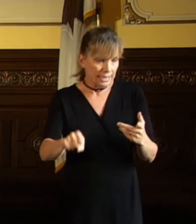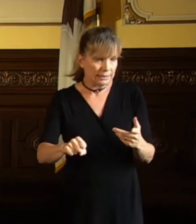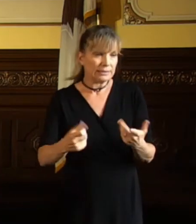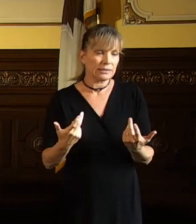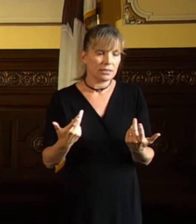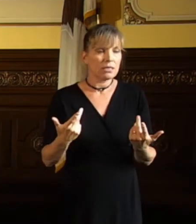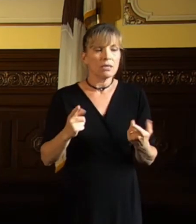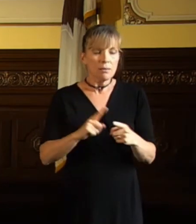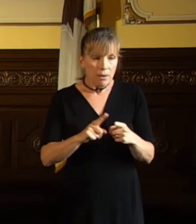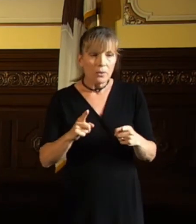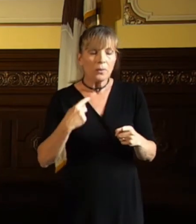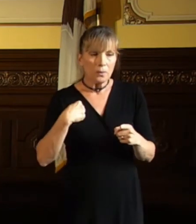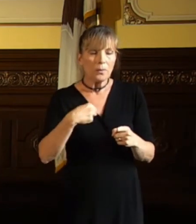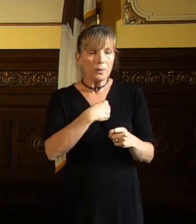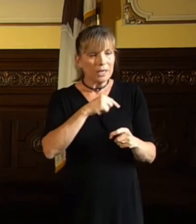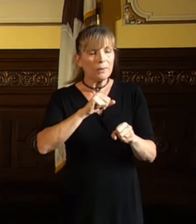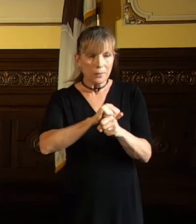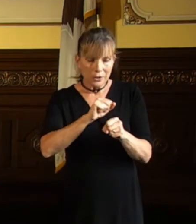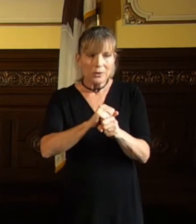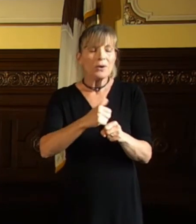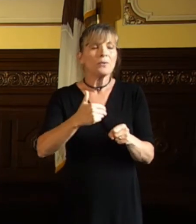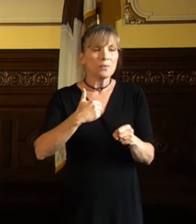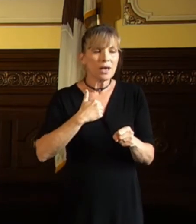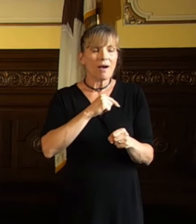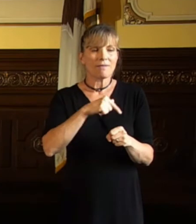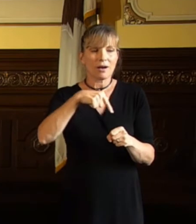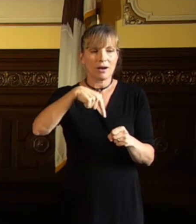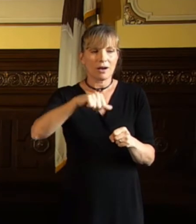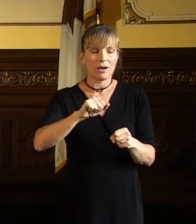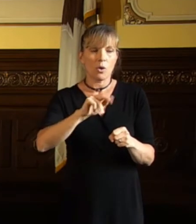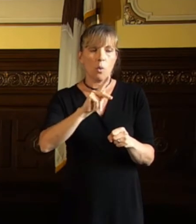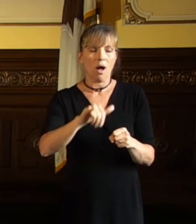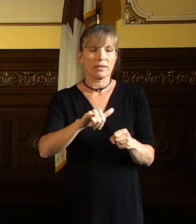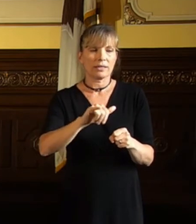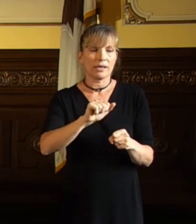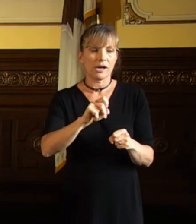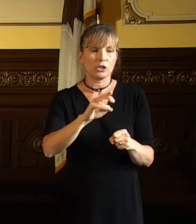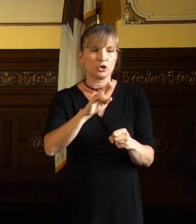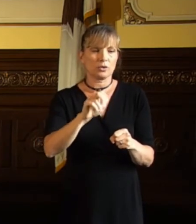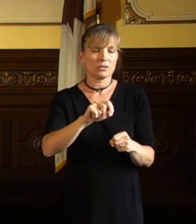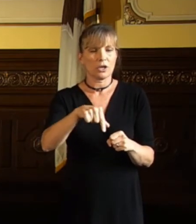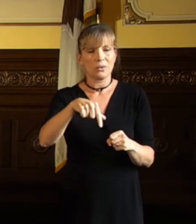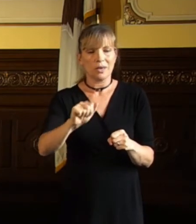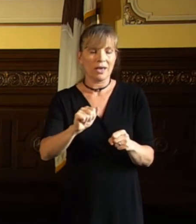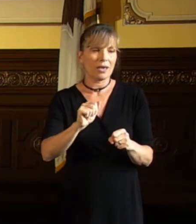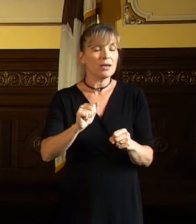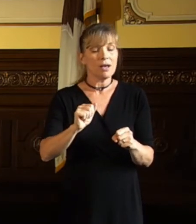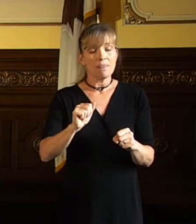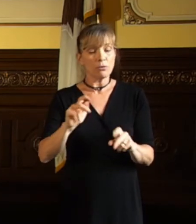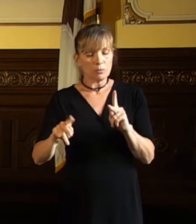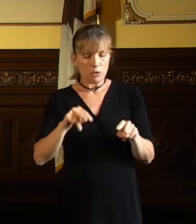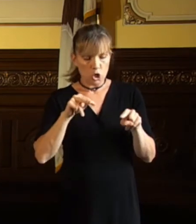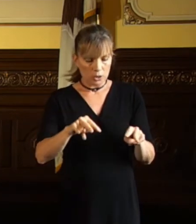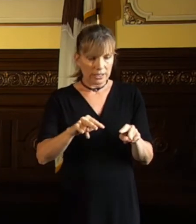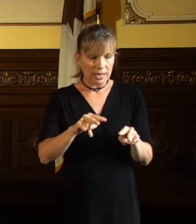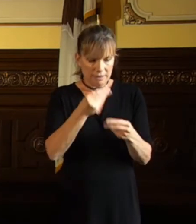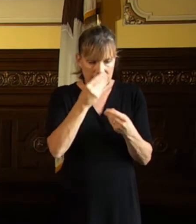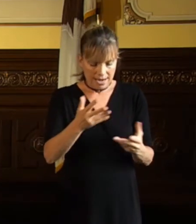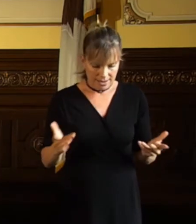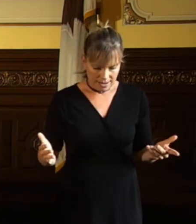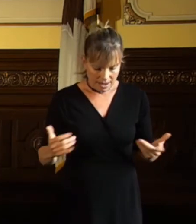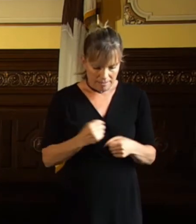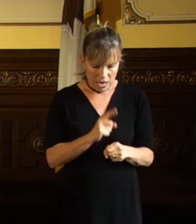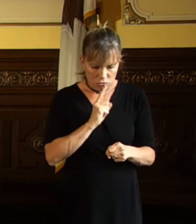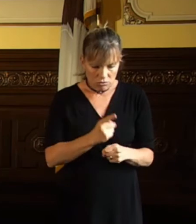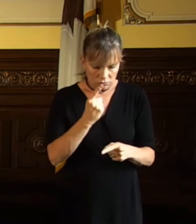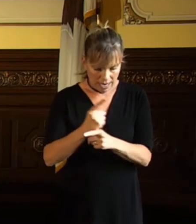do work, we have quality assurance, people who are looking at the data, trying to make sure that it all adds up. But